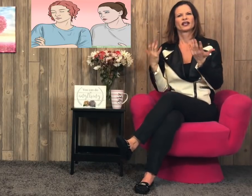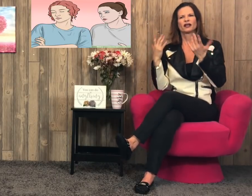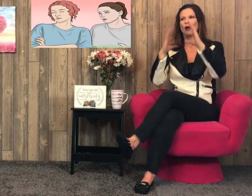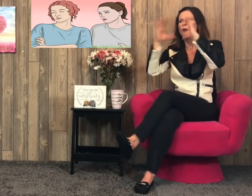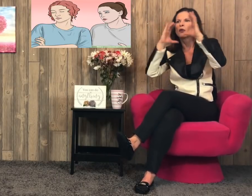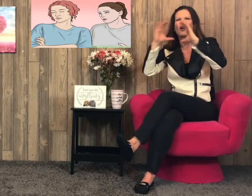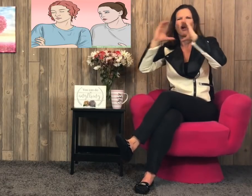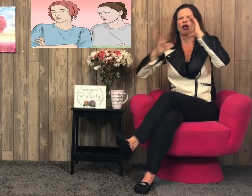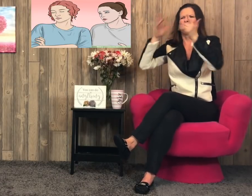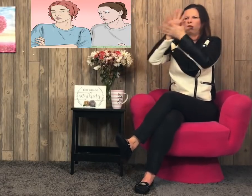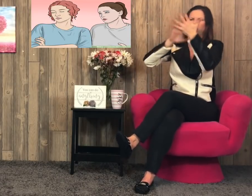communication ruins a relationship.